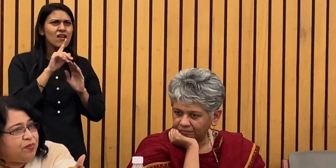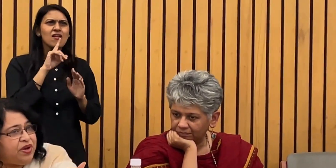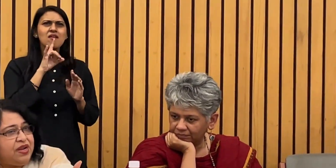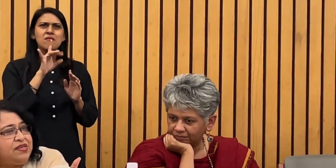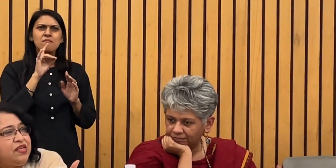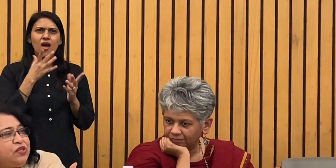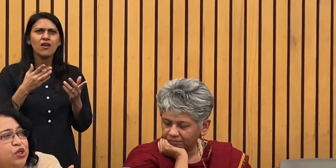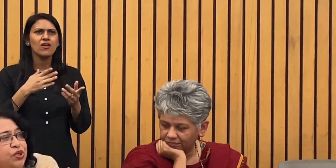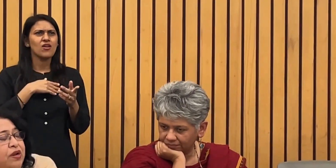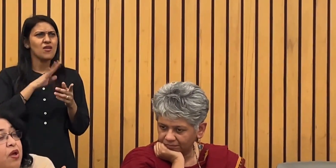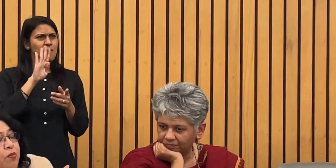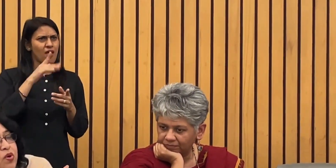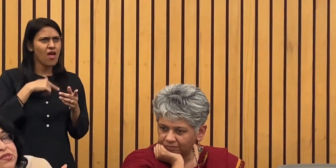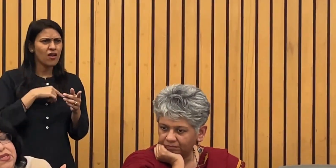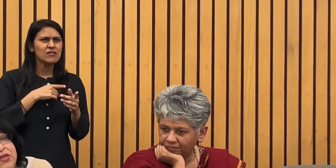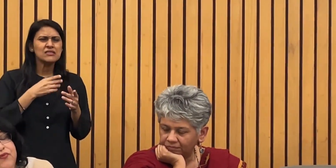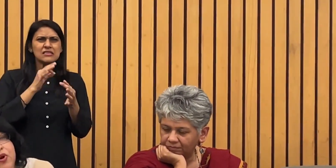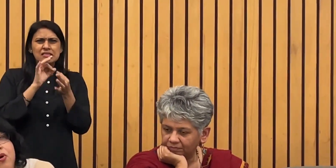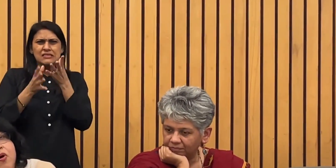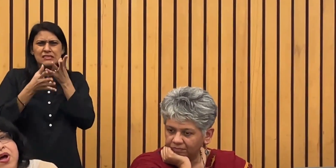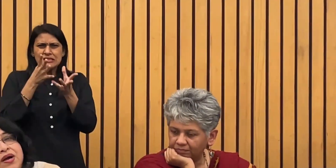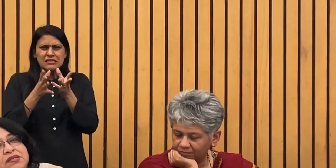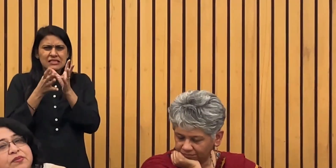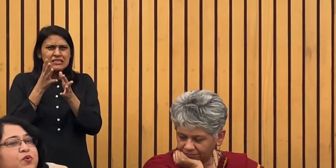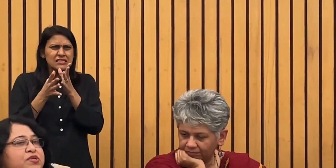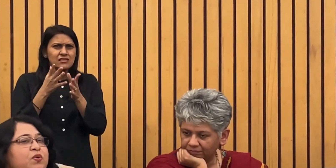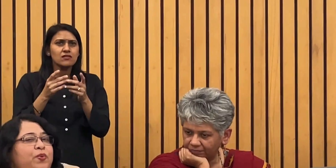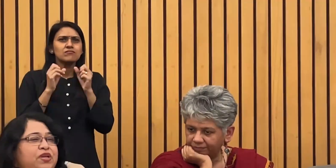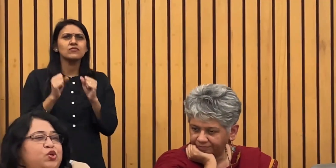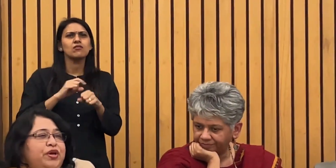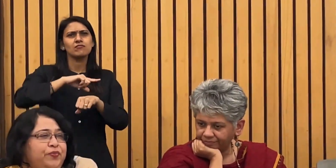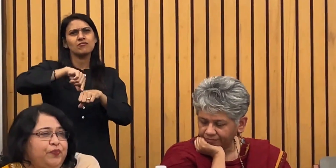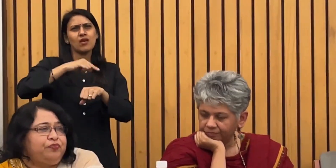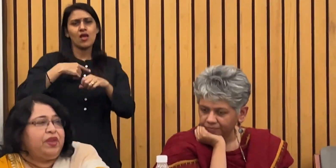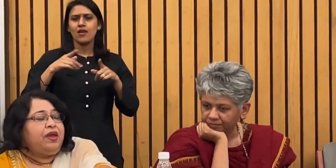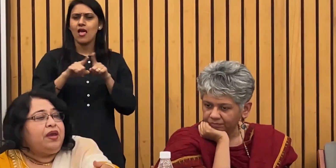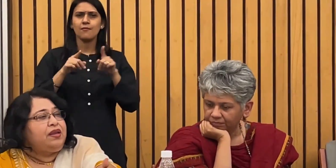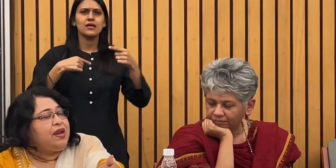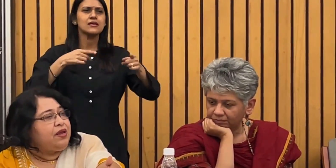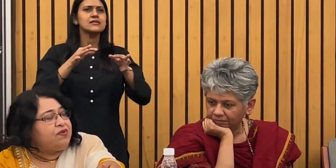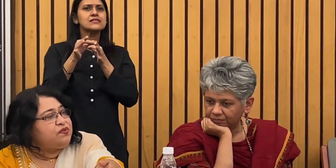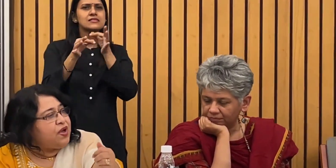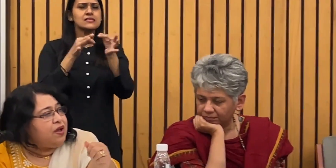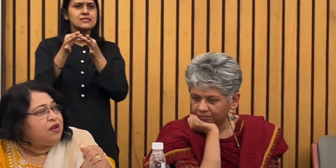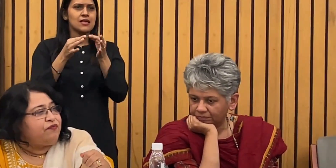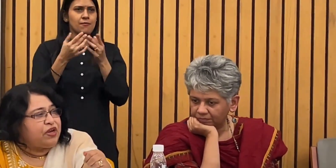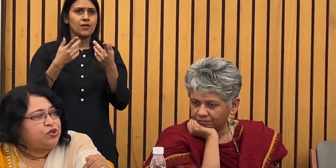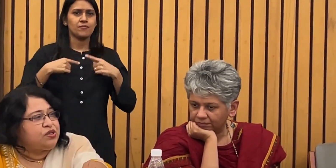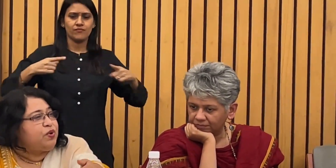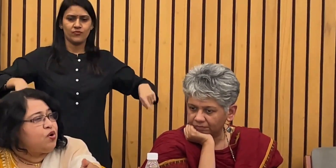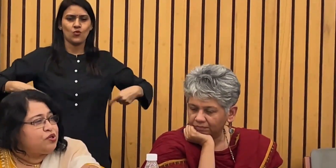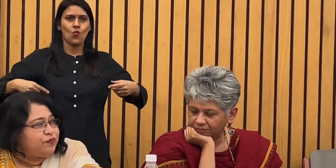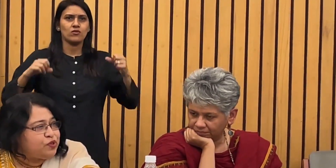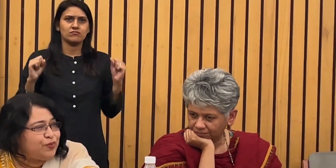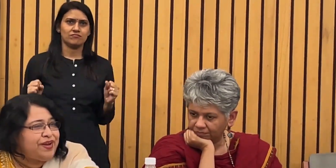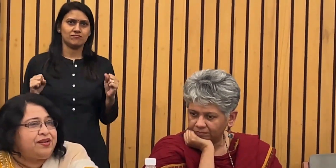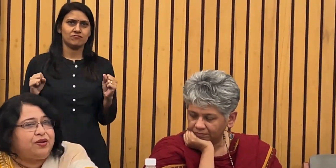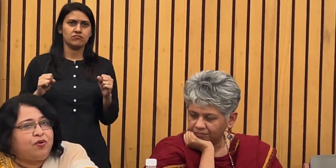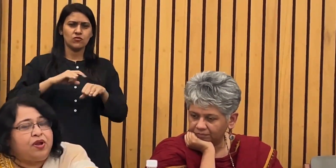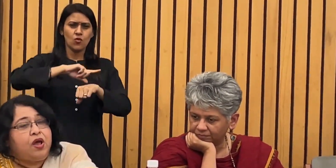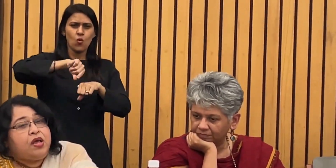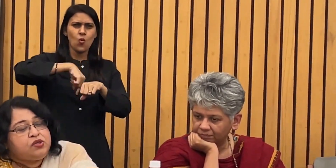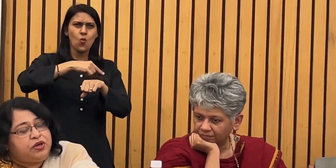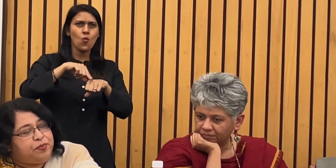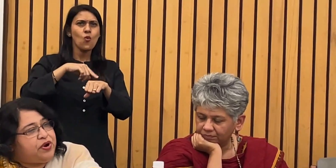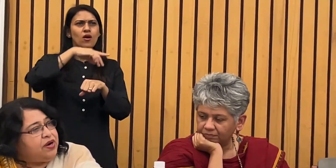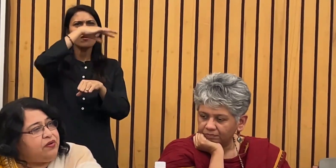is like burning sensation, because sitting for long hours, suppose in a wheelchair, it can give us fungal infections because of the sweat and